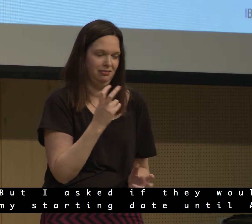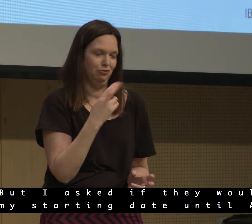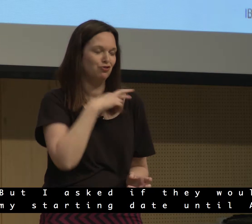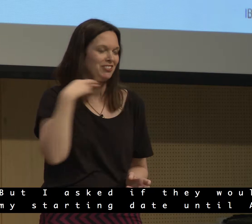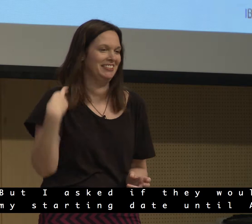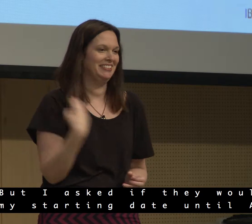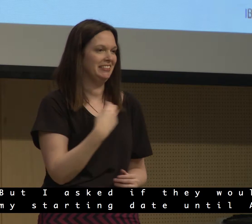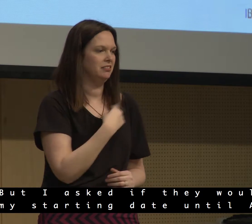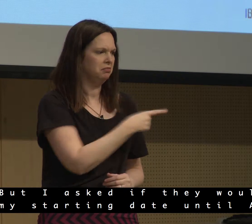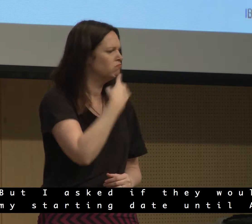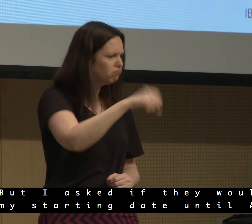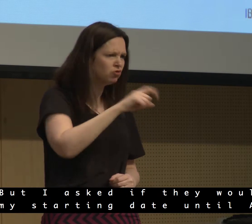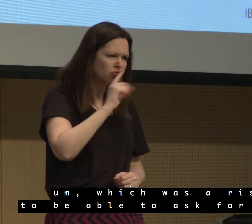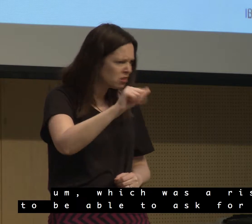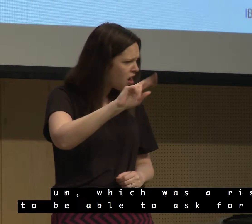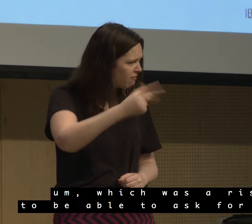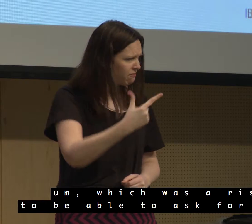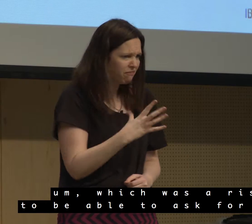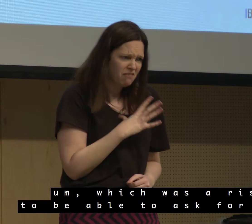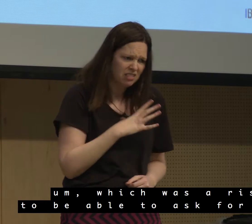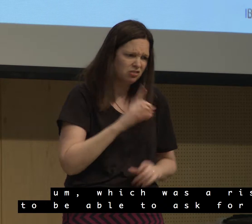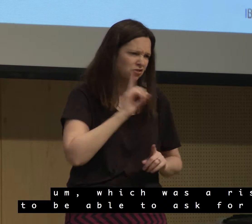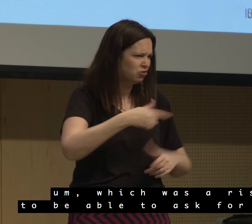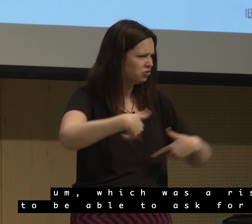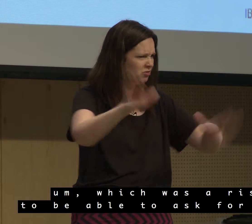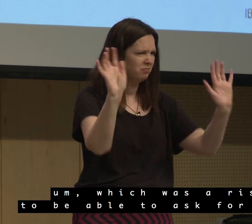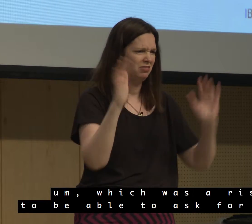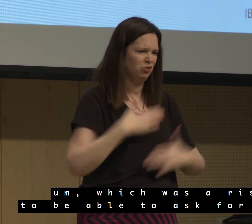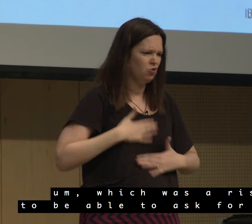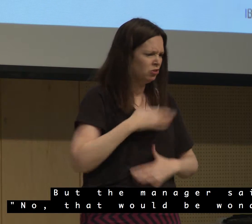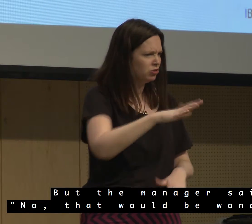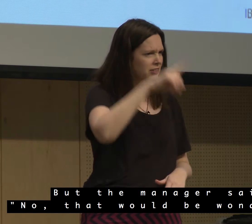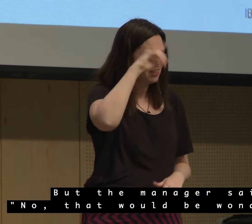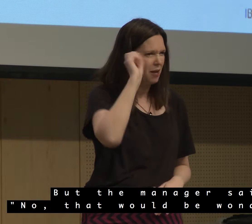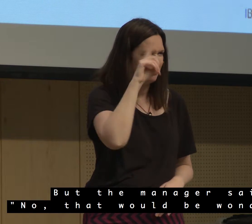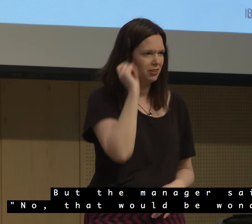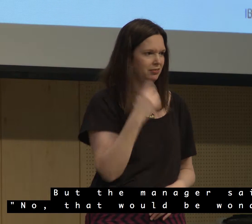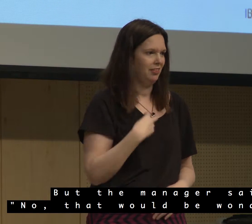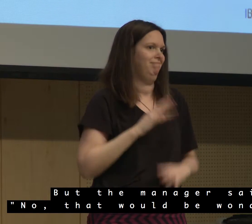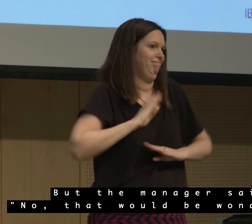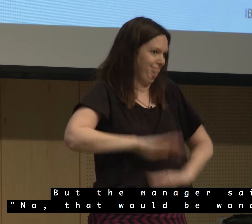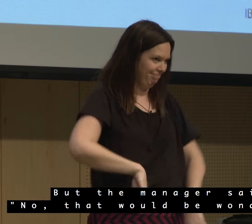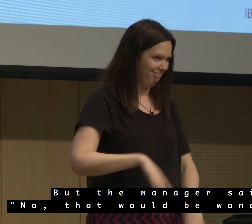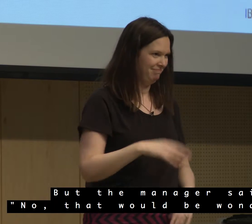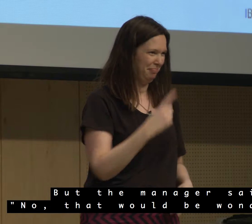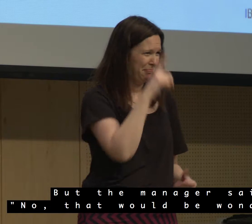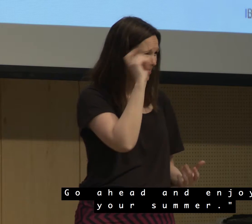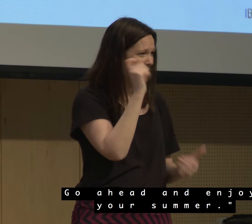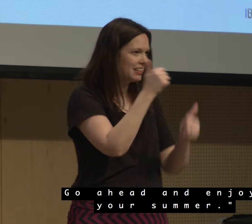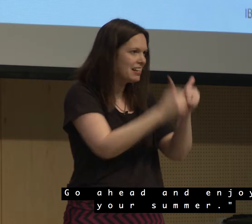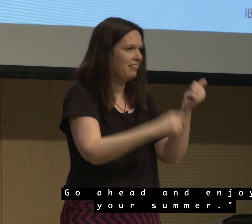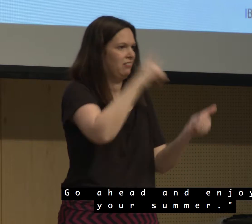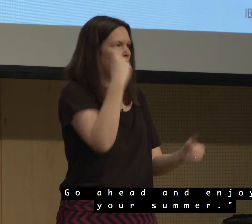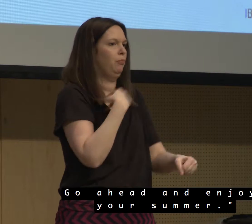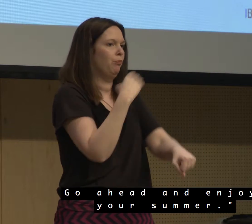date until August. Which was a risk to be able to ask for that. But the manager said, no, that'd be wonderful, go ahead and enjoy your